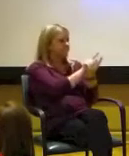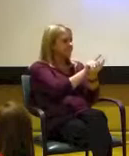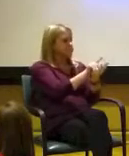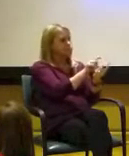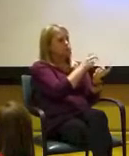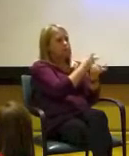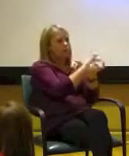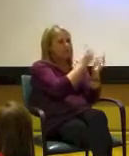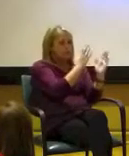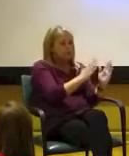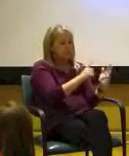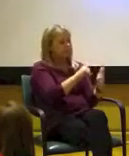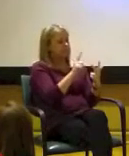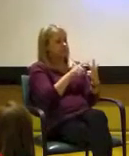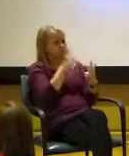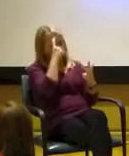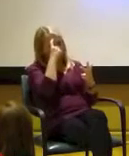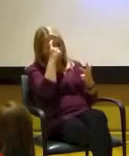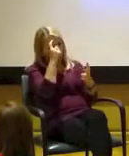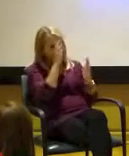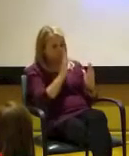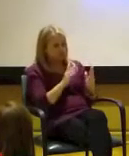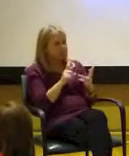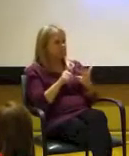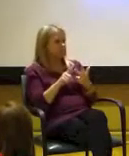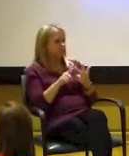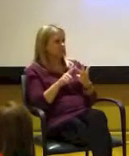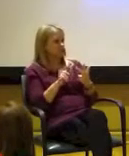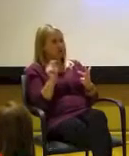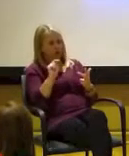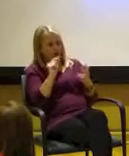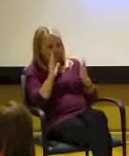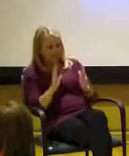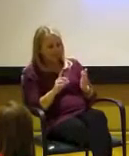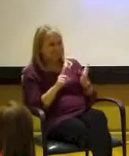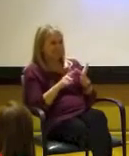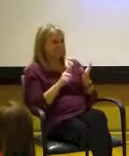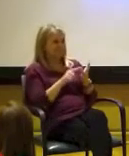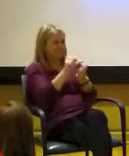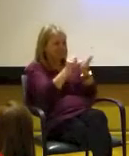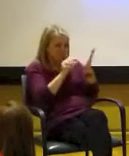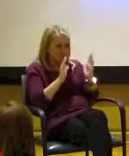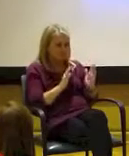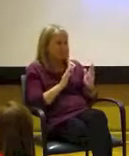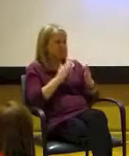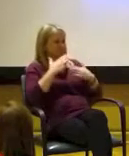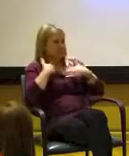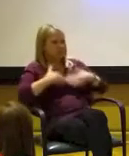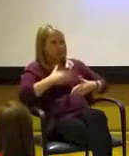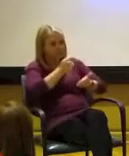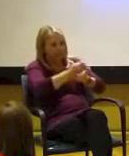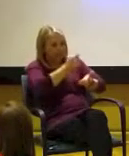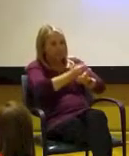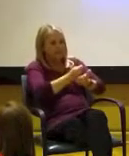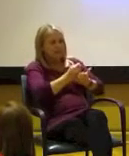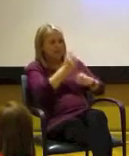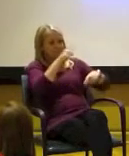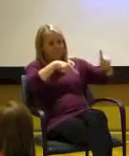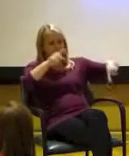the neurologist, the neurologist, the neurosurgeons, the physical therapists,